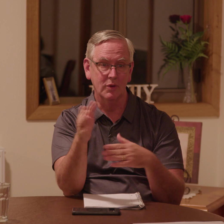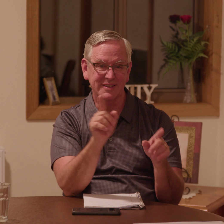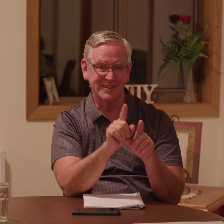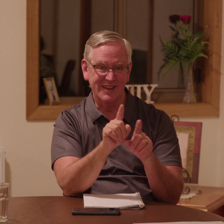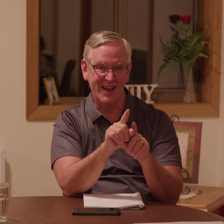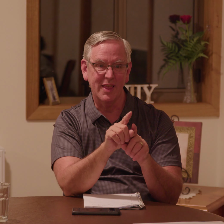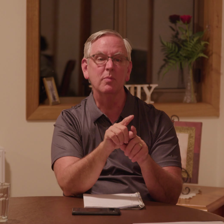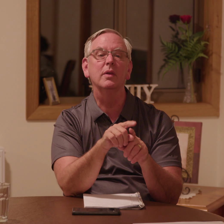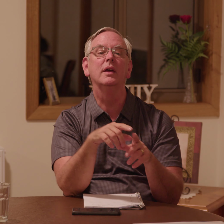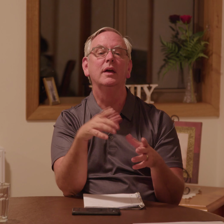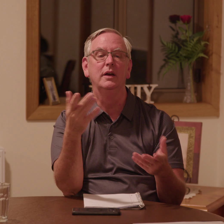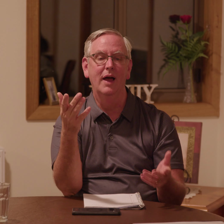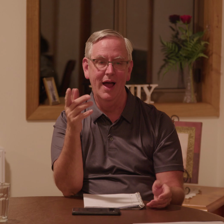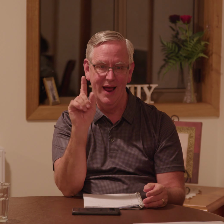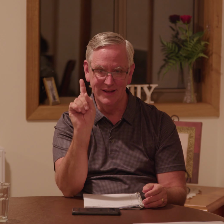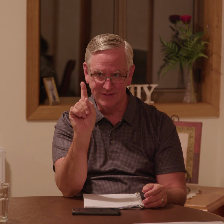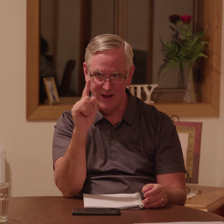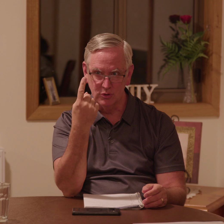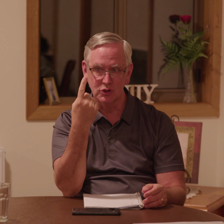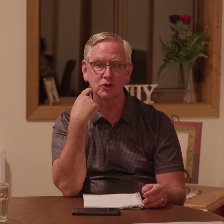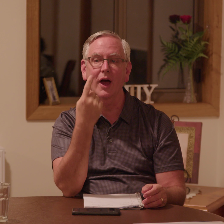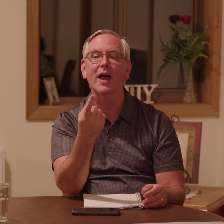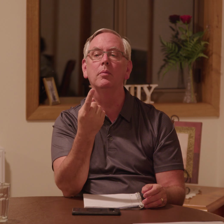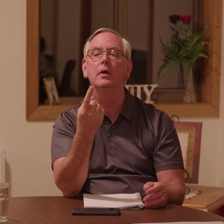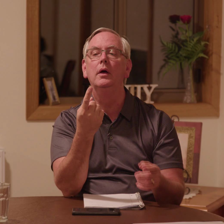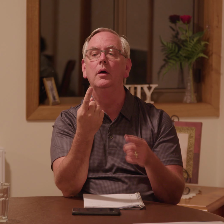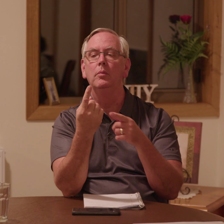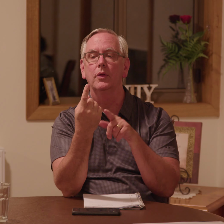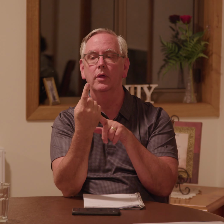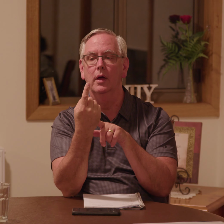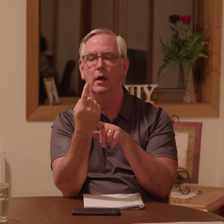That's the same hand shape. That's the same. So